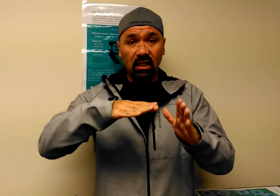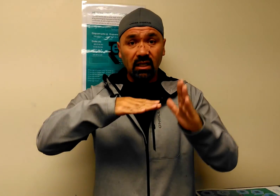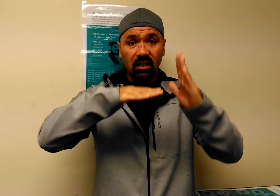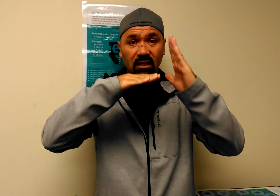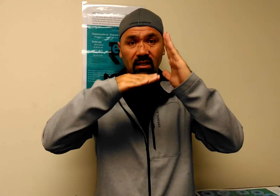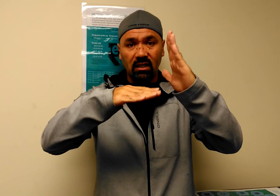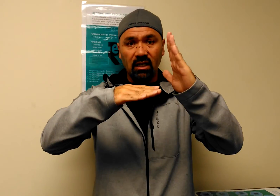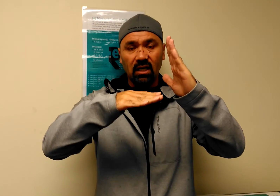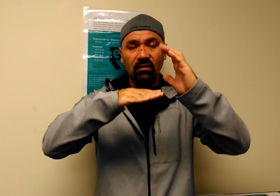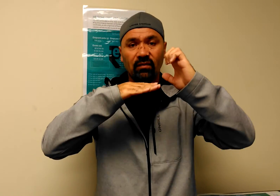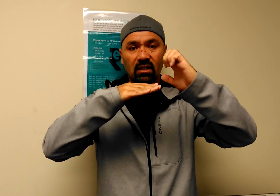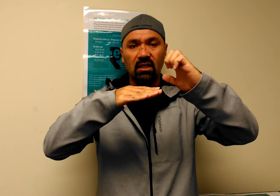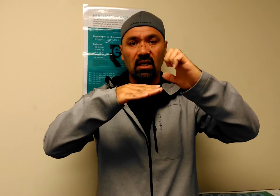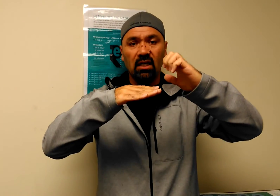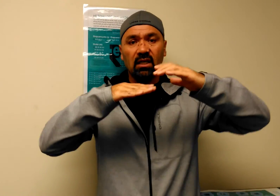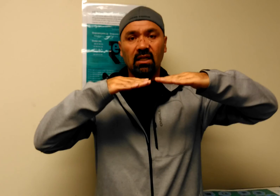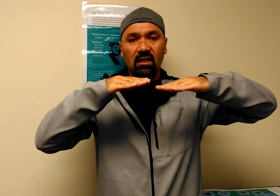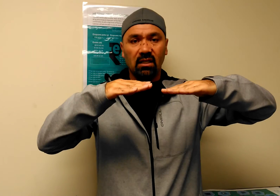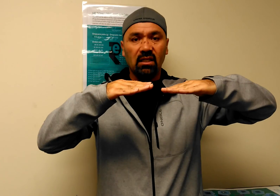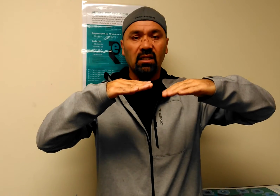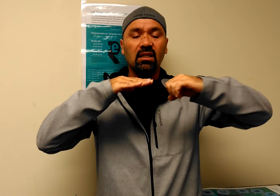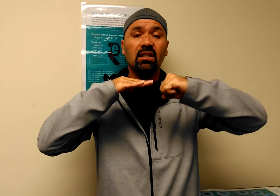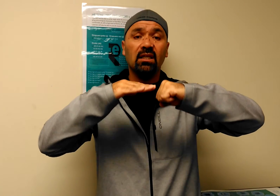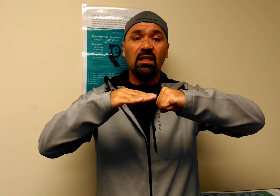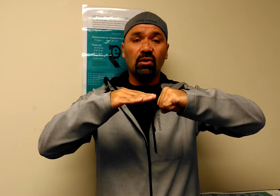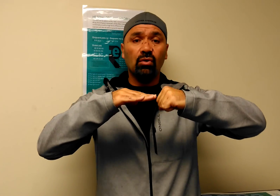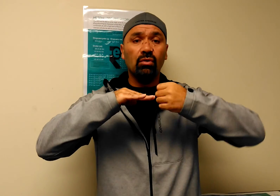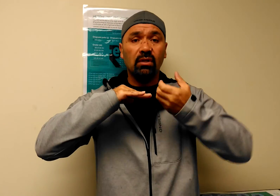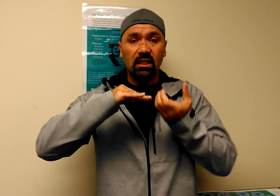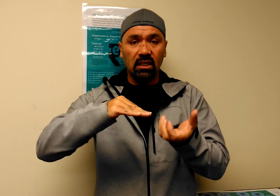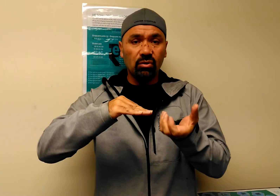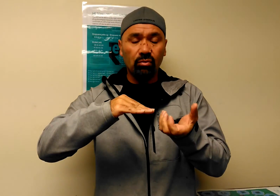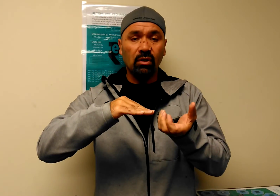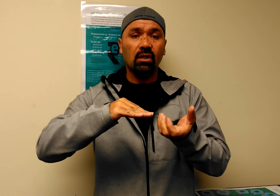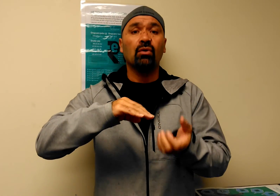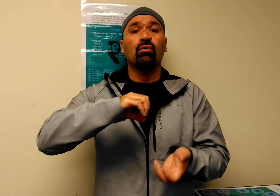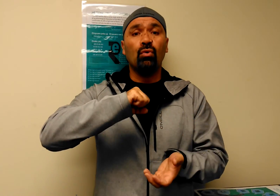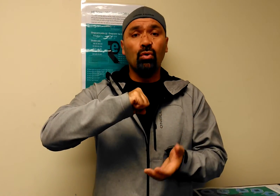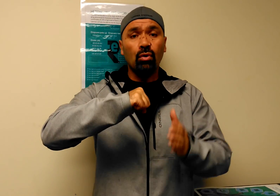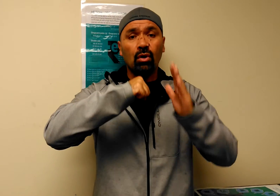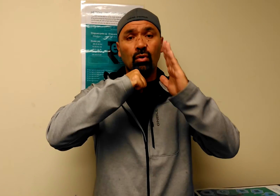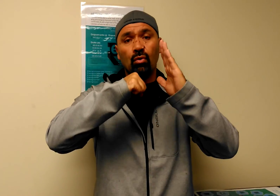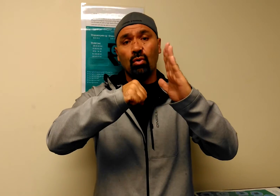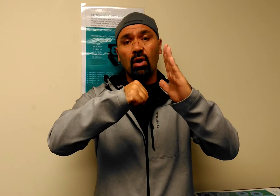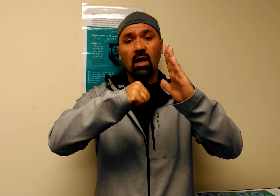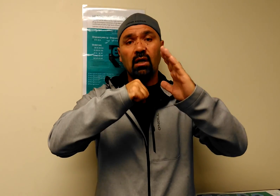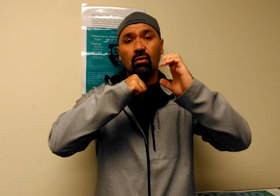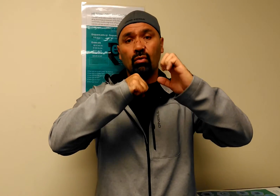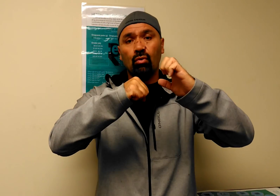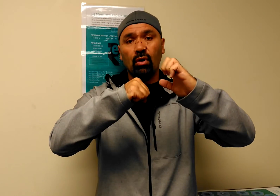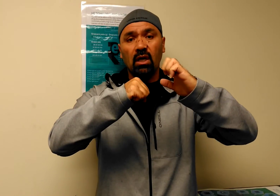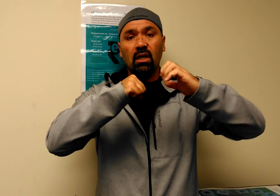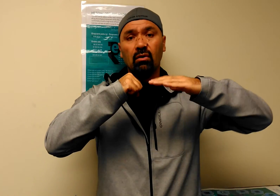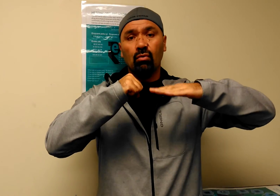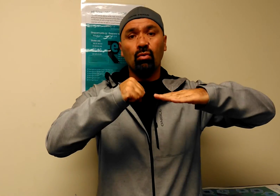I, ia, ie, I, io, iu, o, oa, oe,